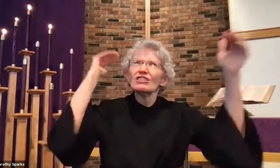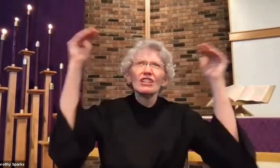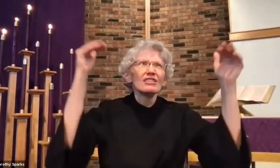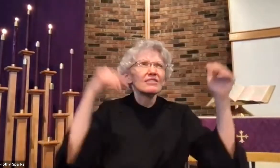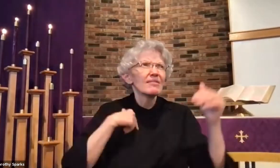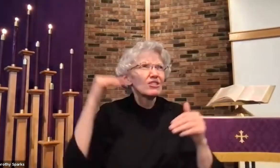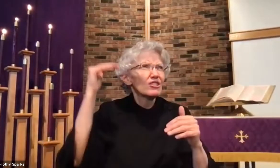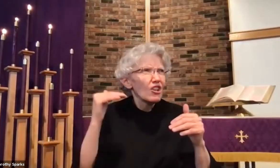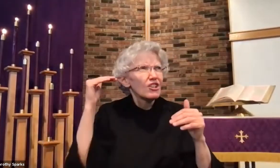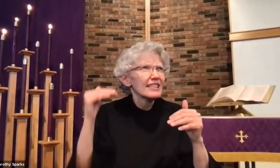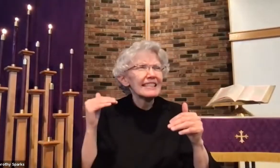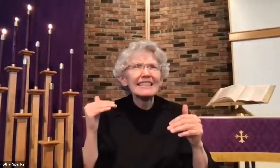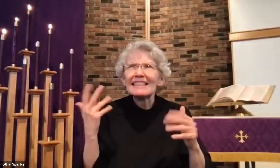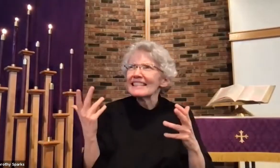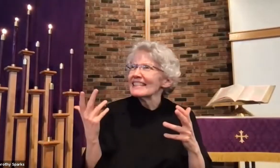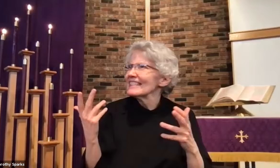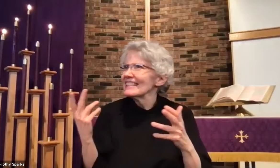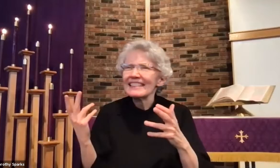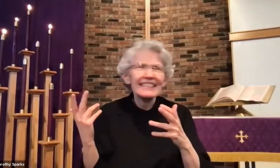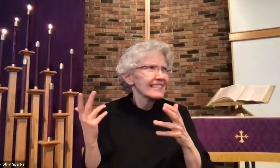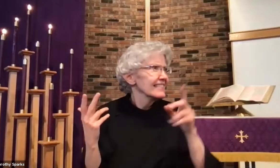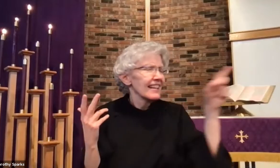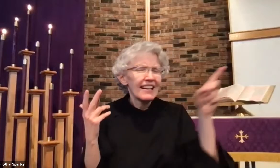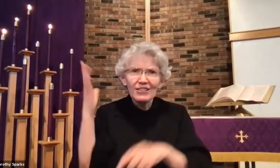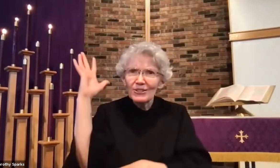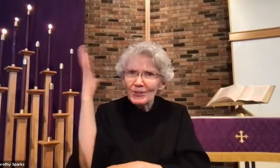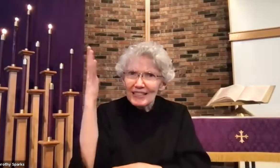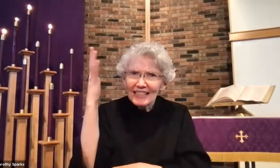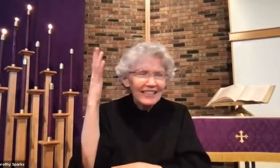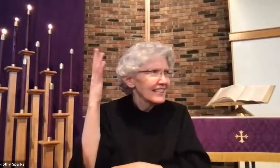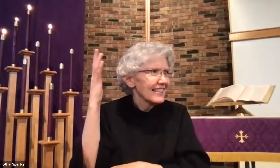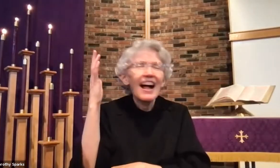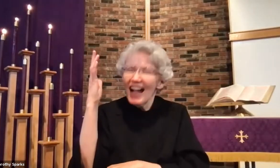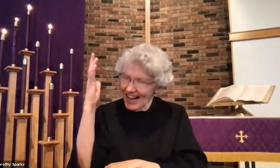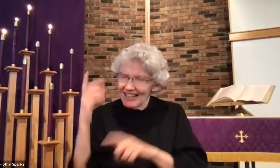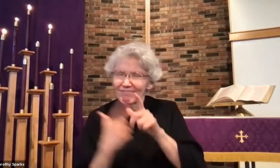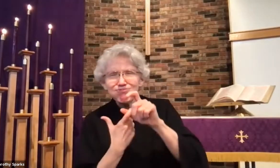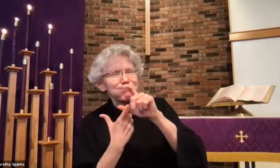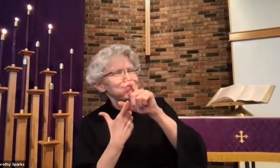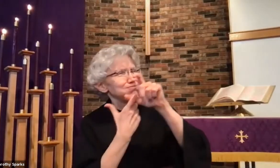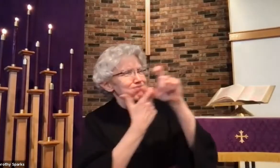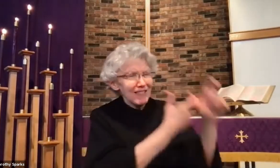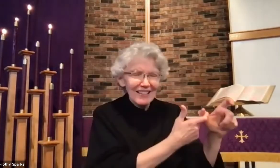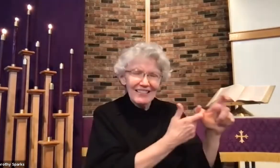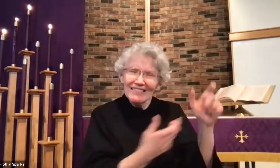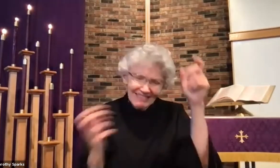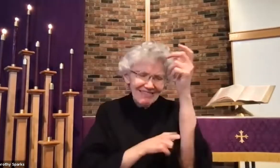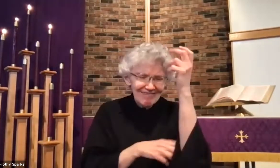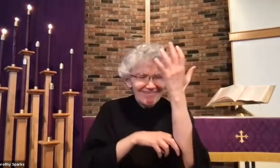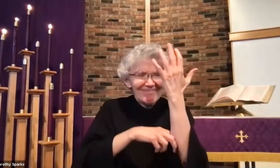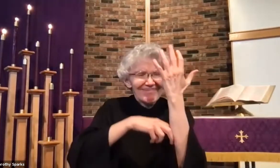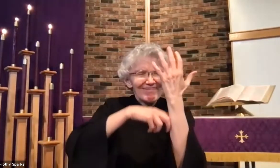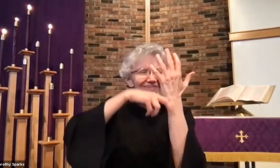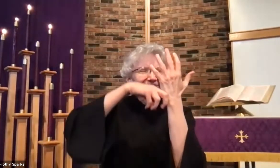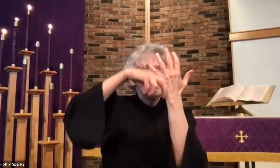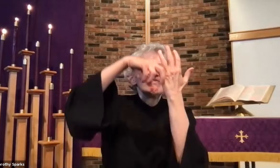above the people. So he ran to a place where he knew Jesus